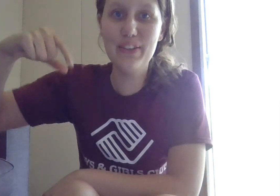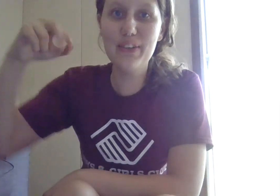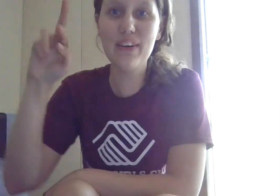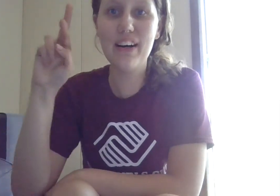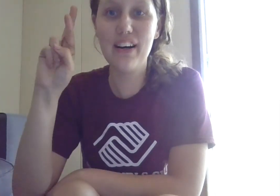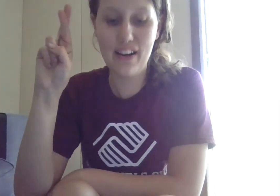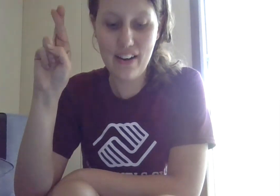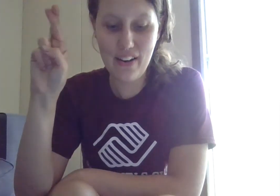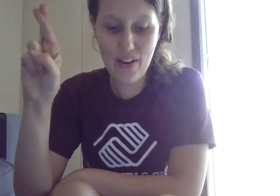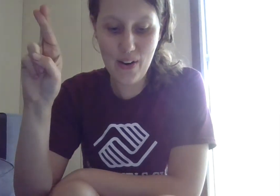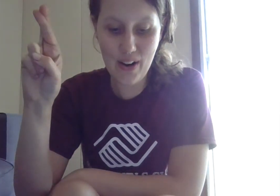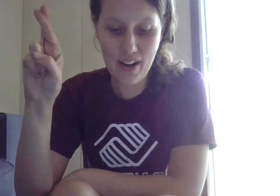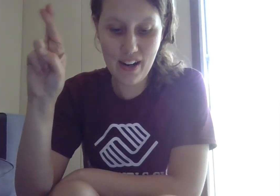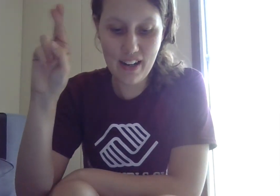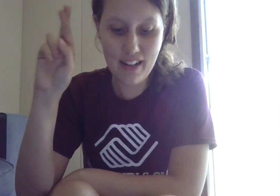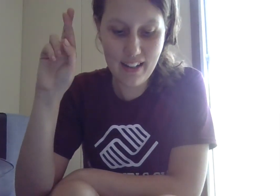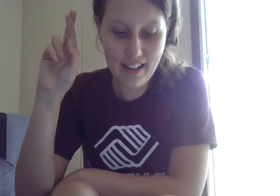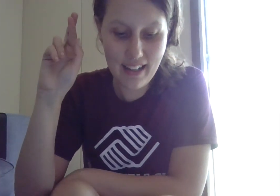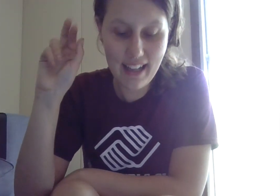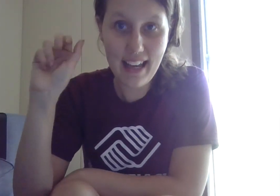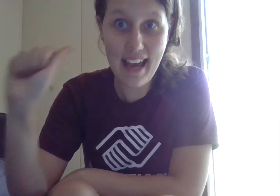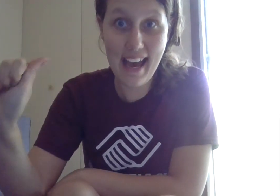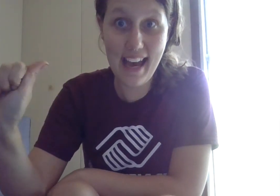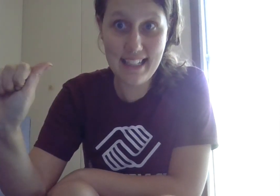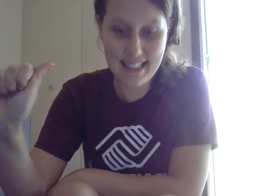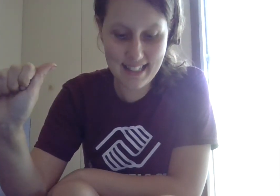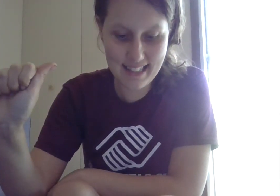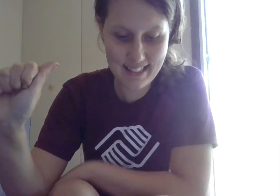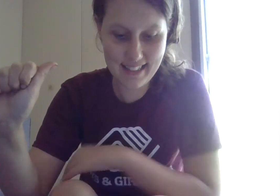Q, R, S,